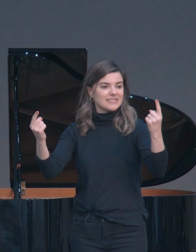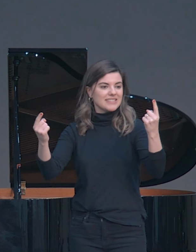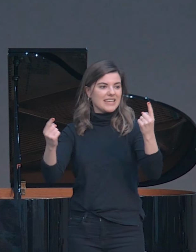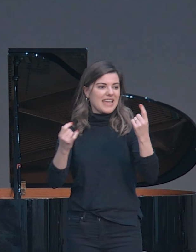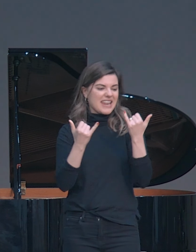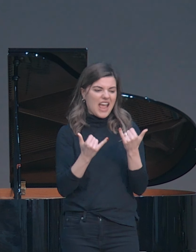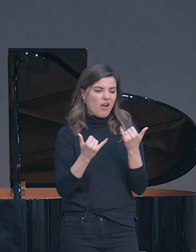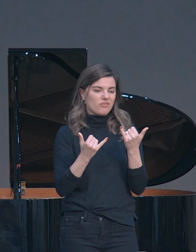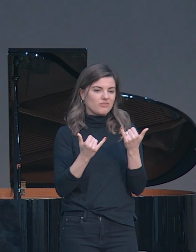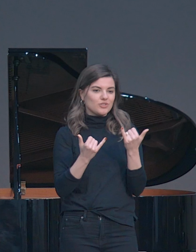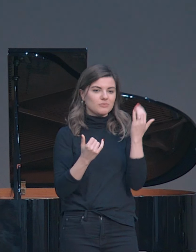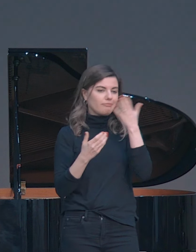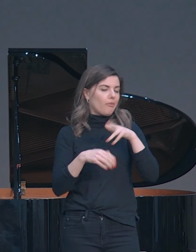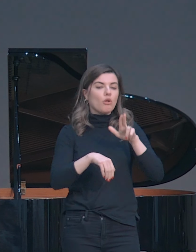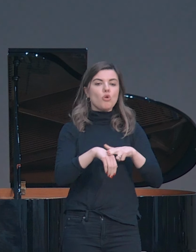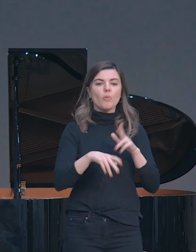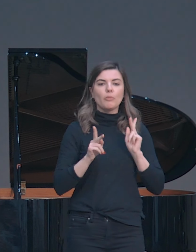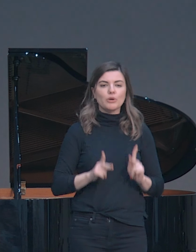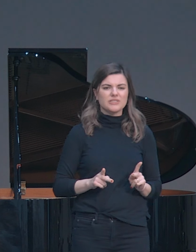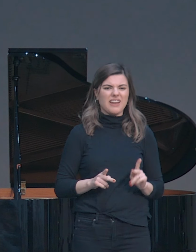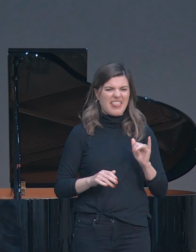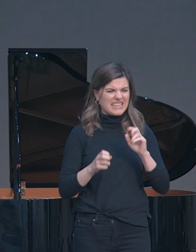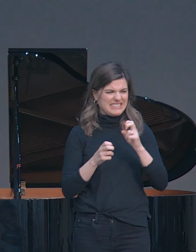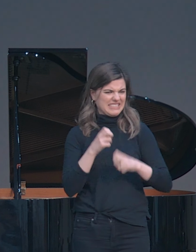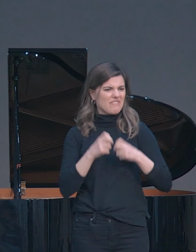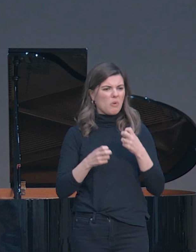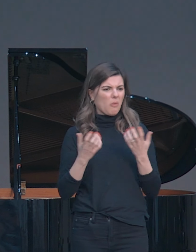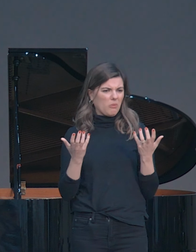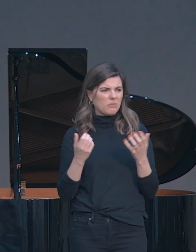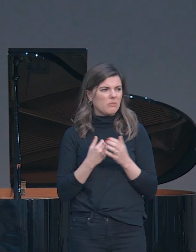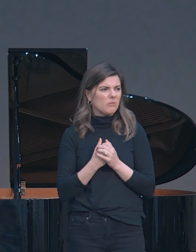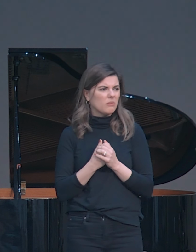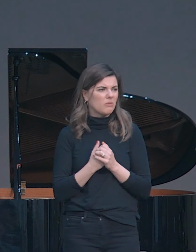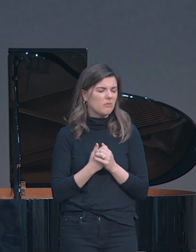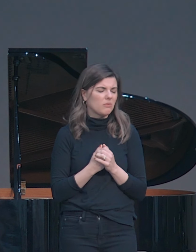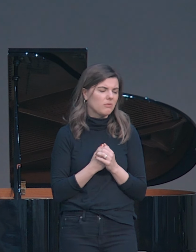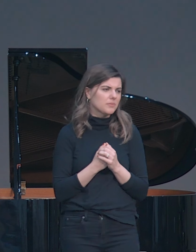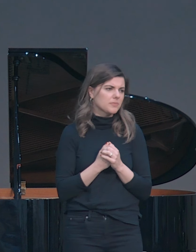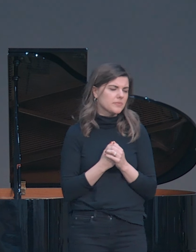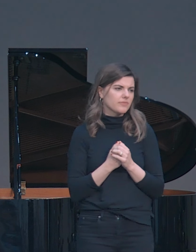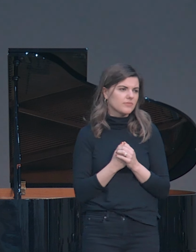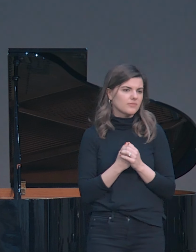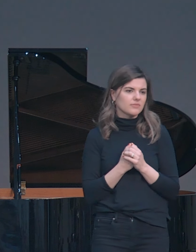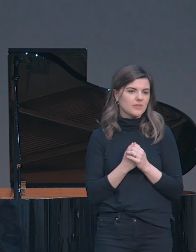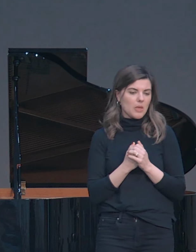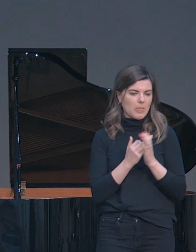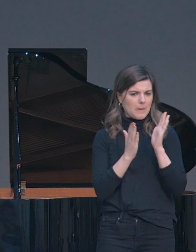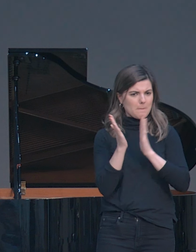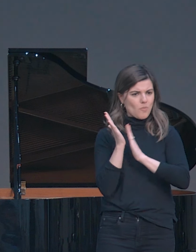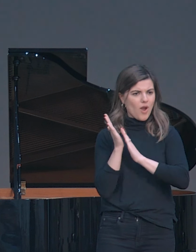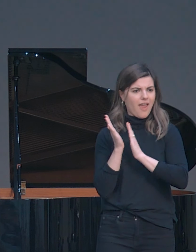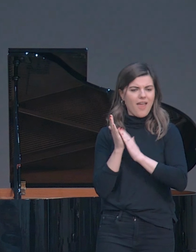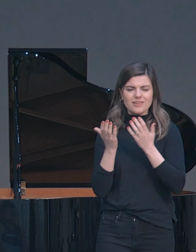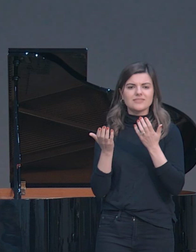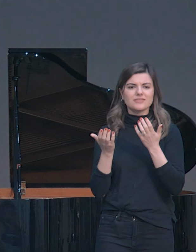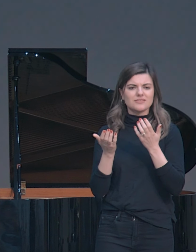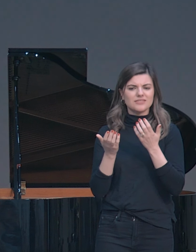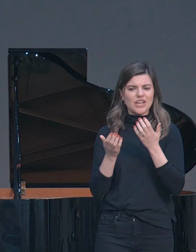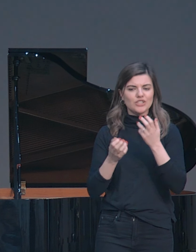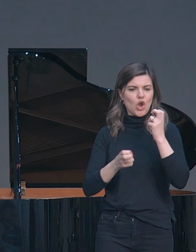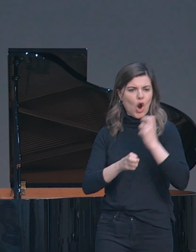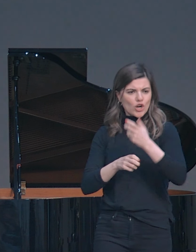anybody. And that's a difficult transition. The cheers are hard to